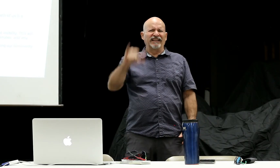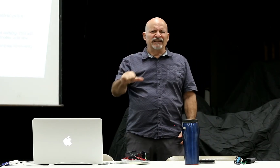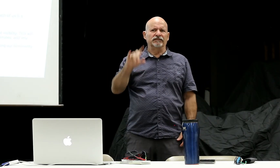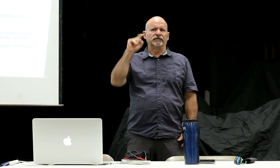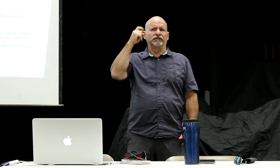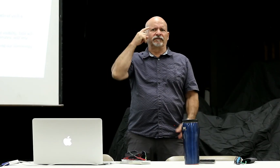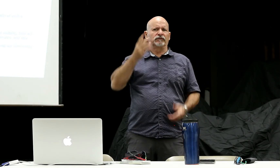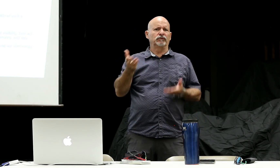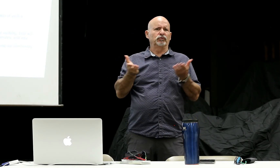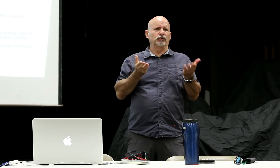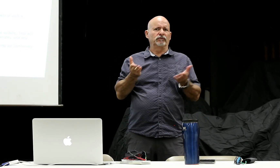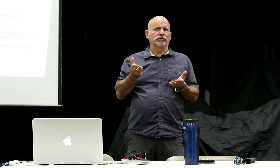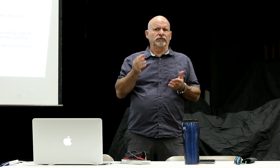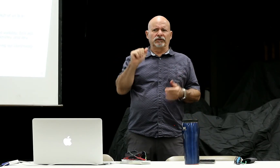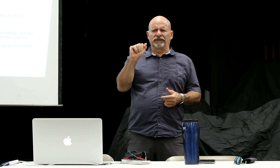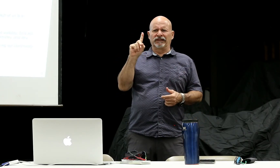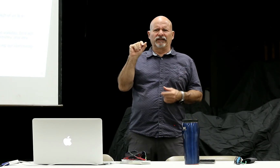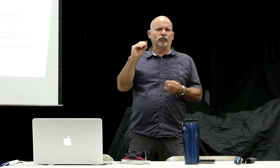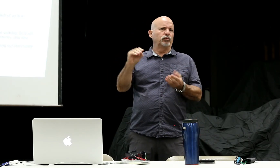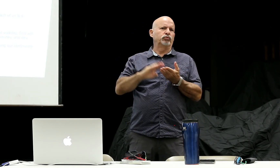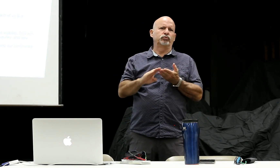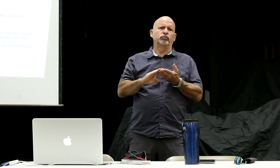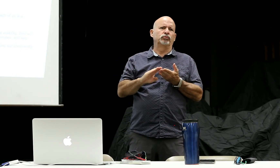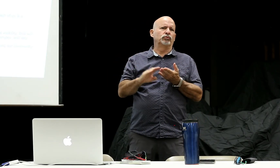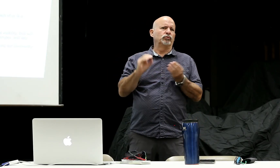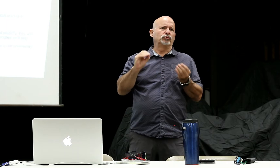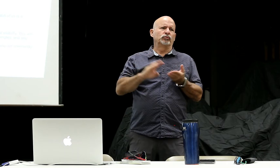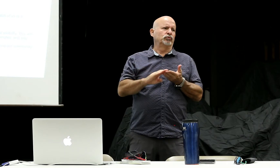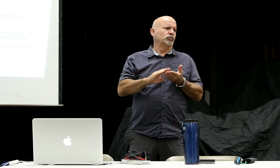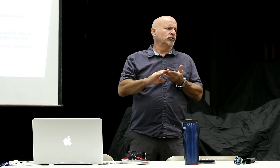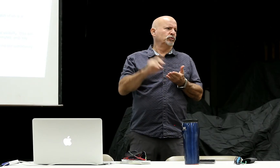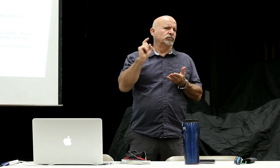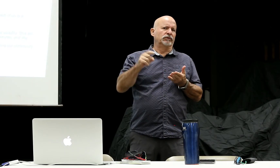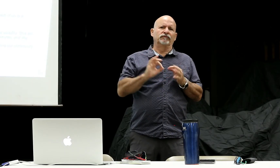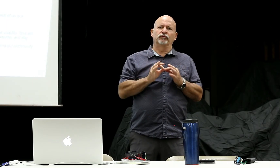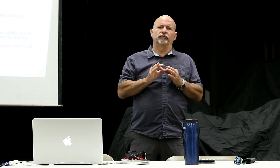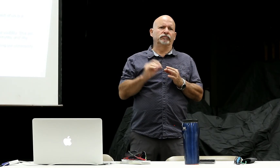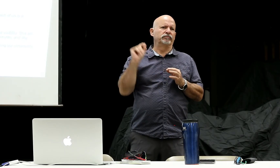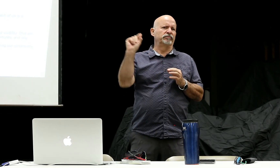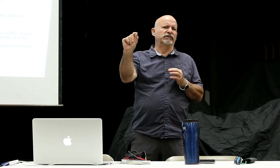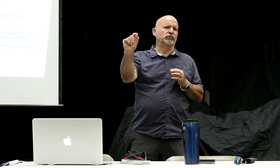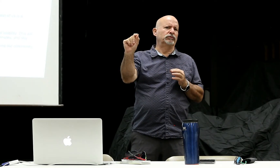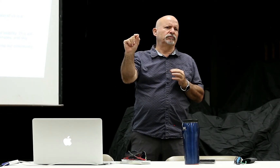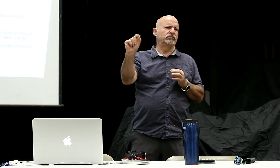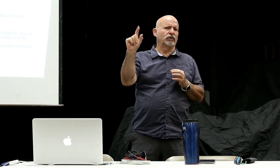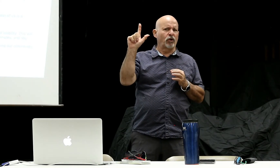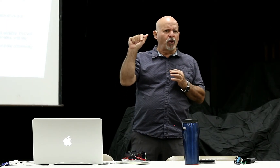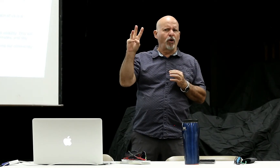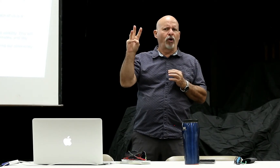Now, in terms of like a CPS report that a teacher may have to make,